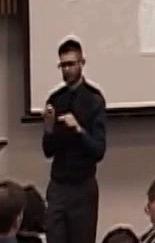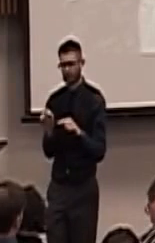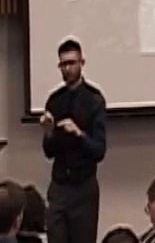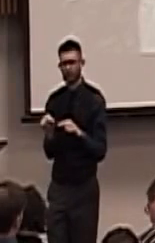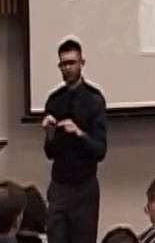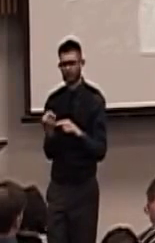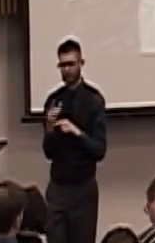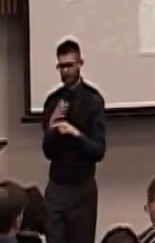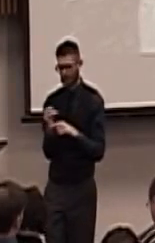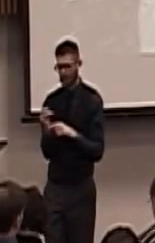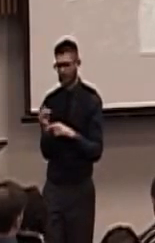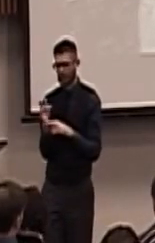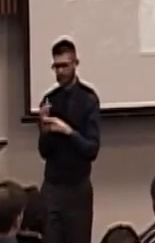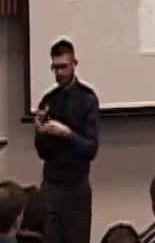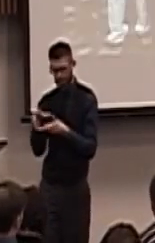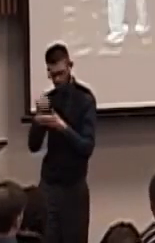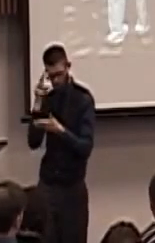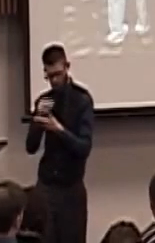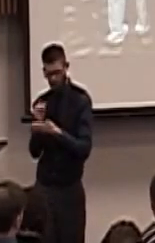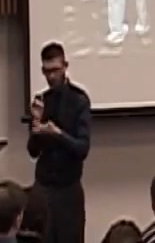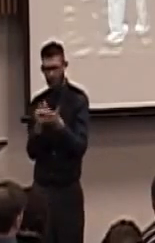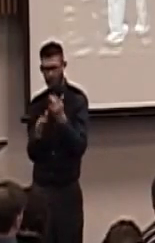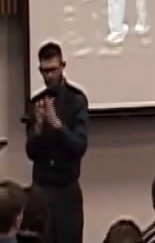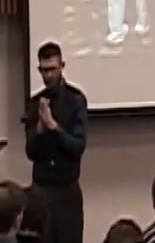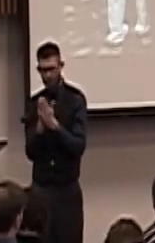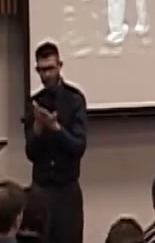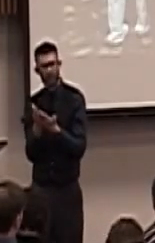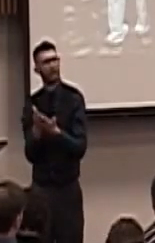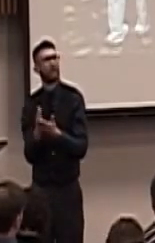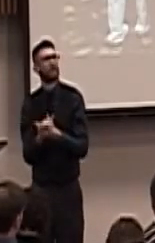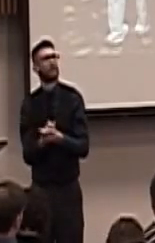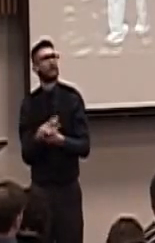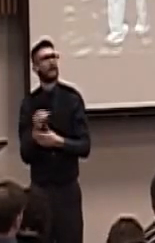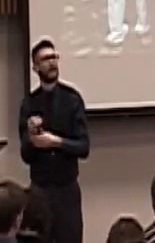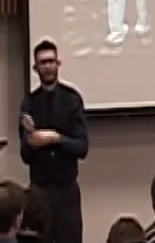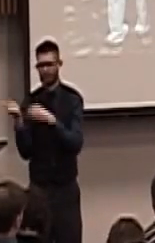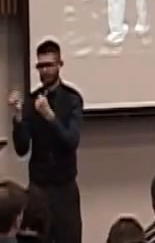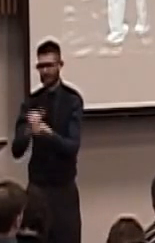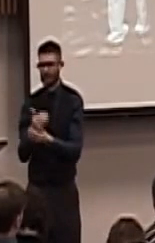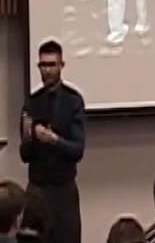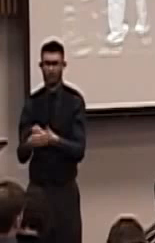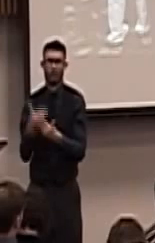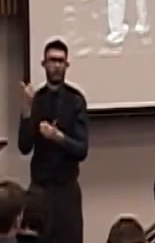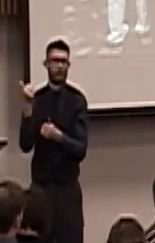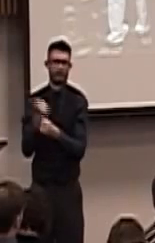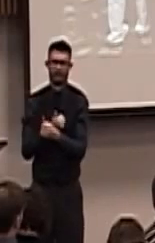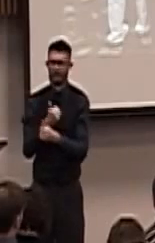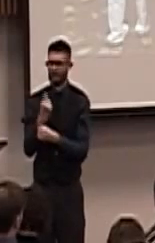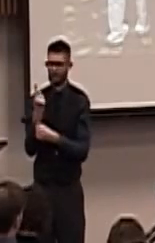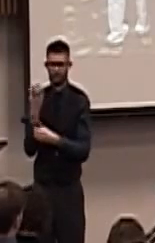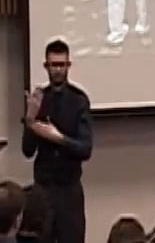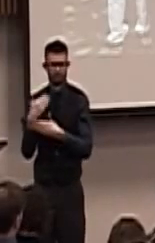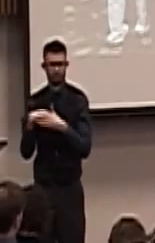is one of the required classes, and they baptize almost everybody that goes through. And these are good,